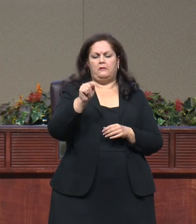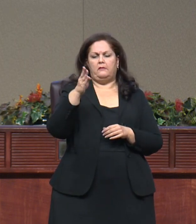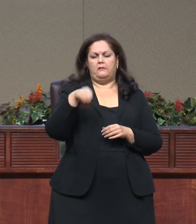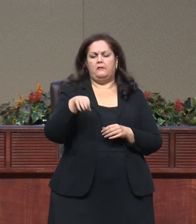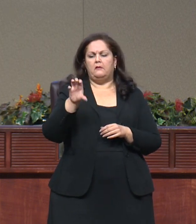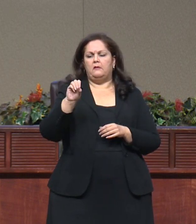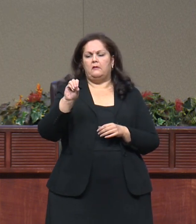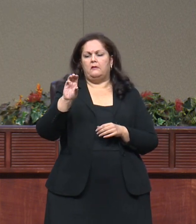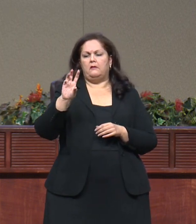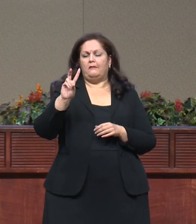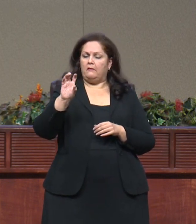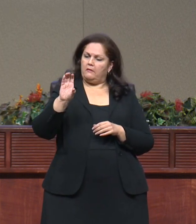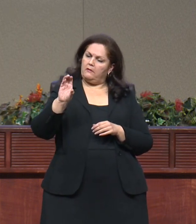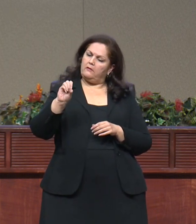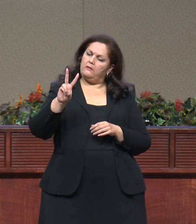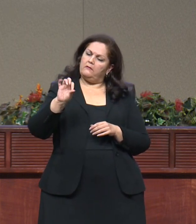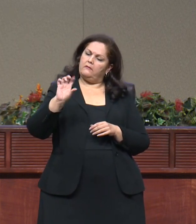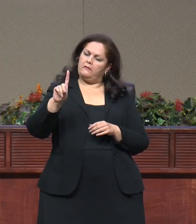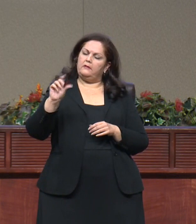ocfl.net/COVID-19.